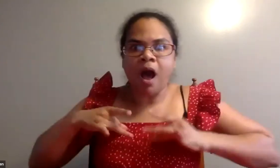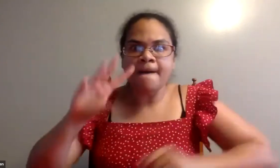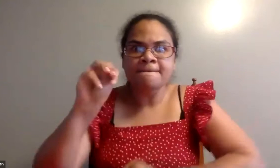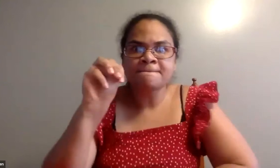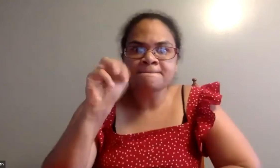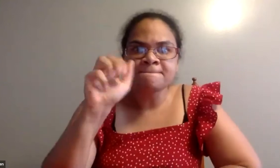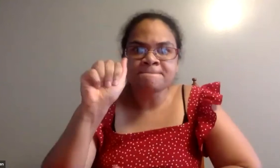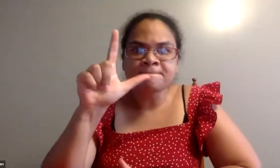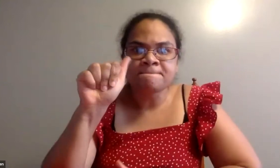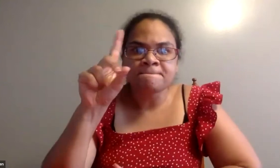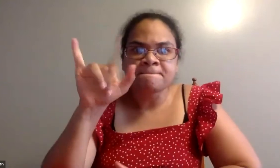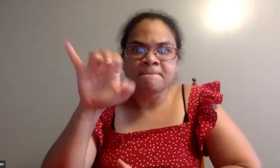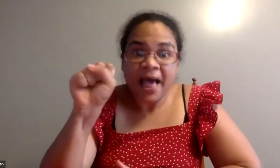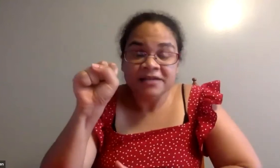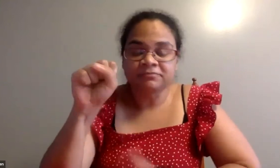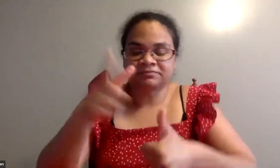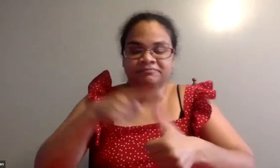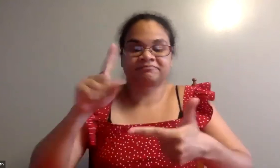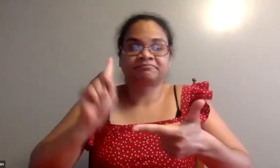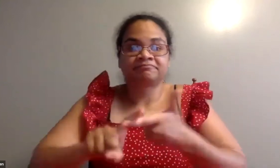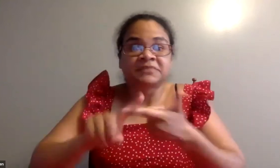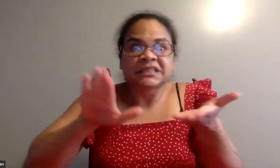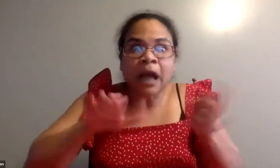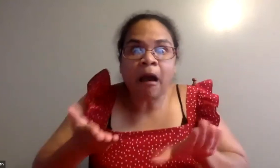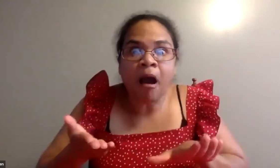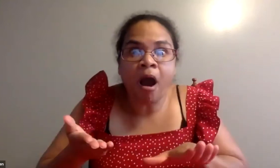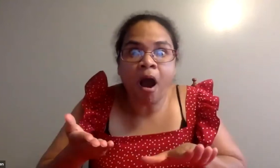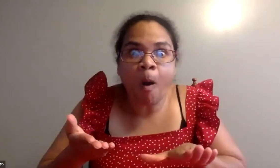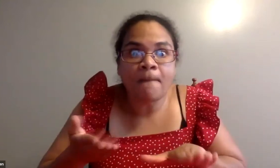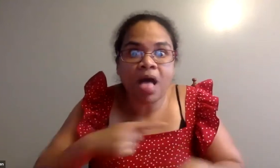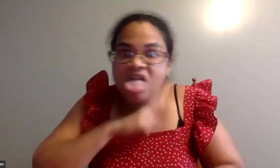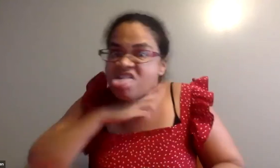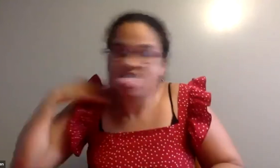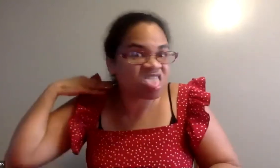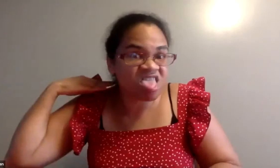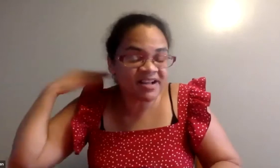and then they were cursed with maladies and death.